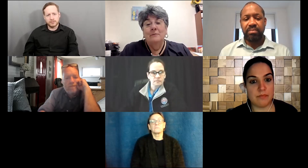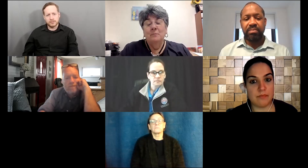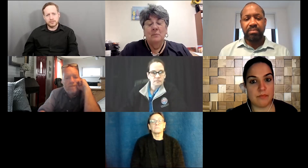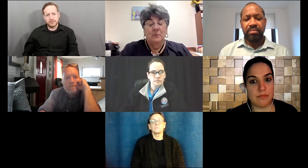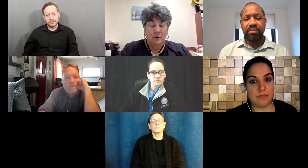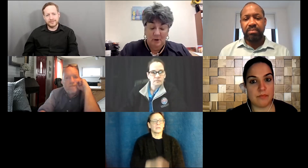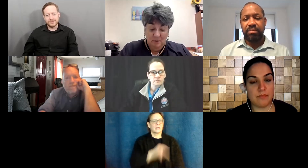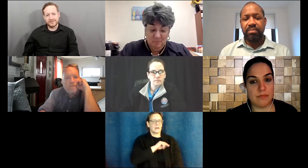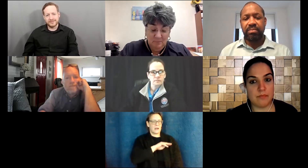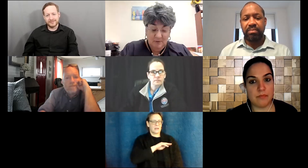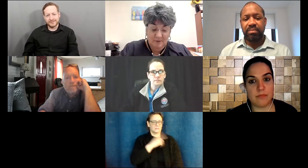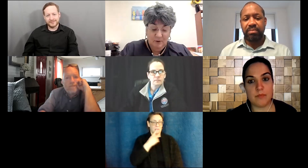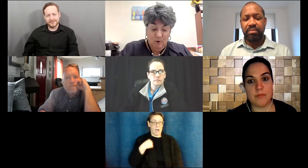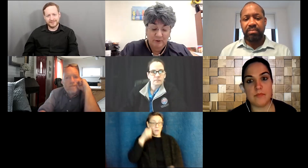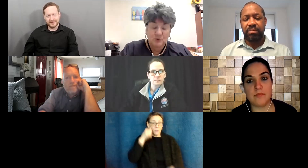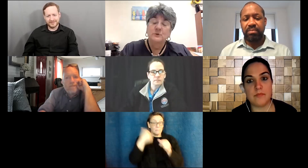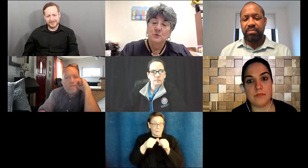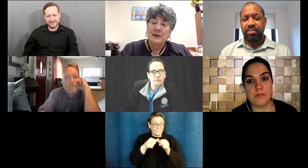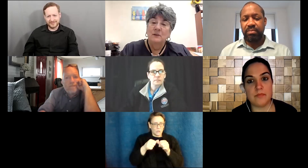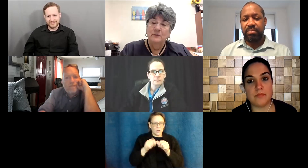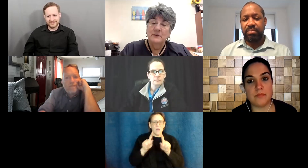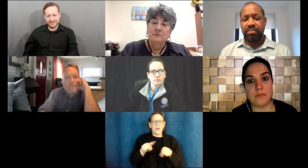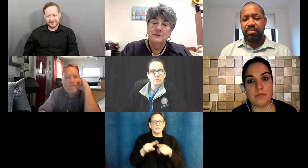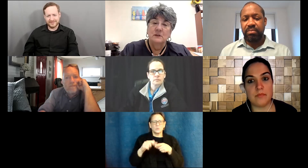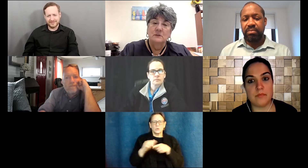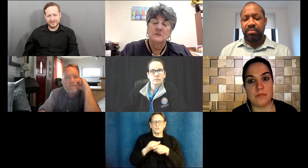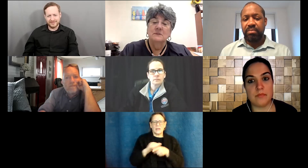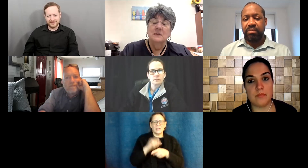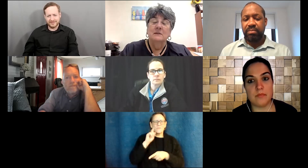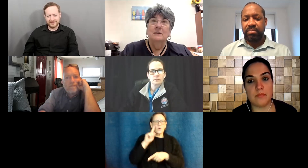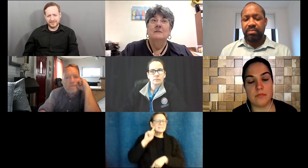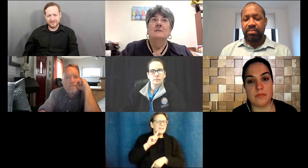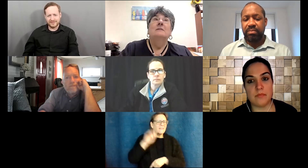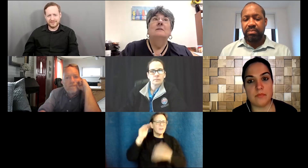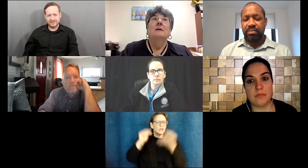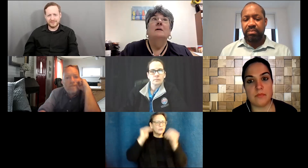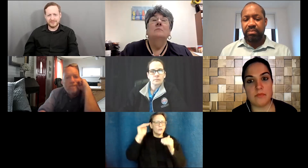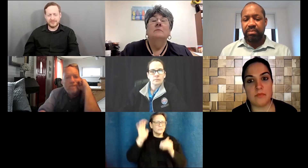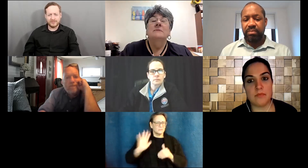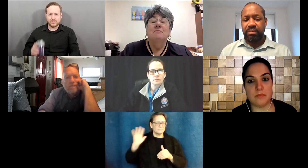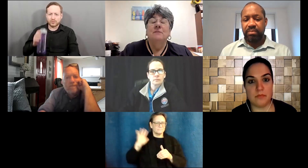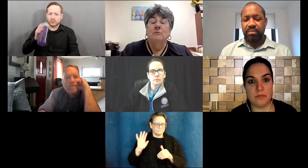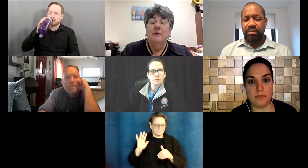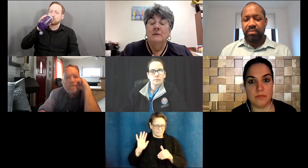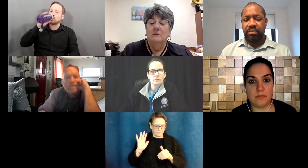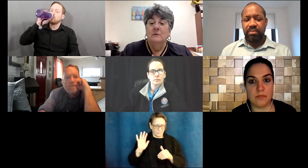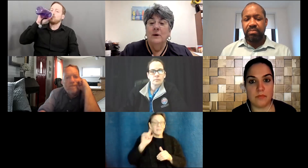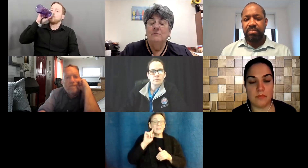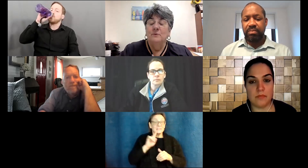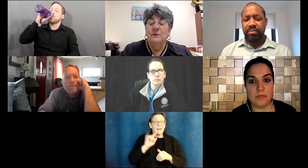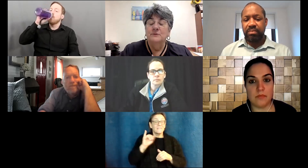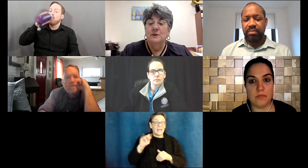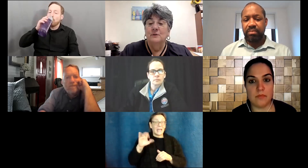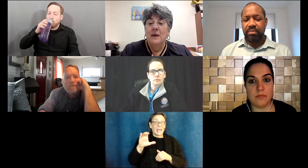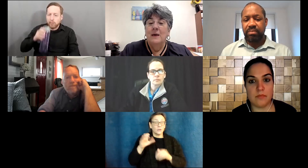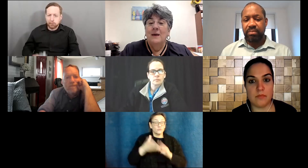I remember going to a training for deaf adults that Deaf Inc. ran quite a